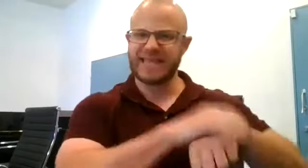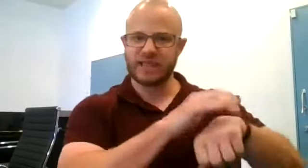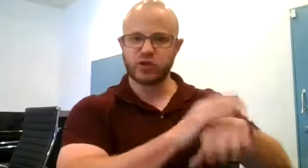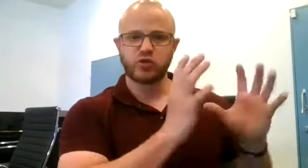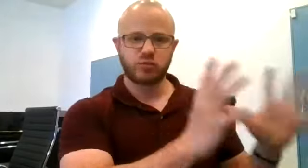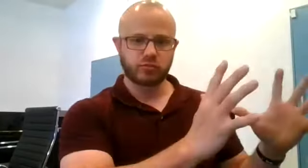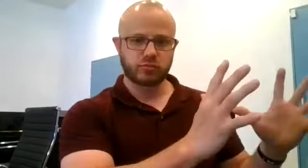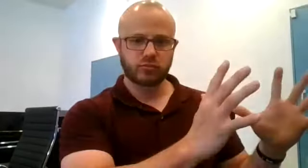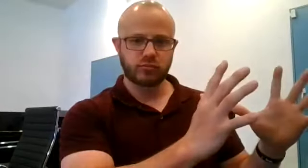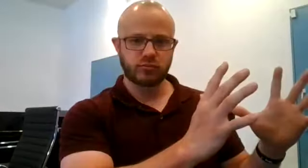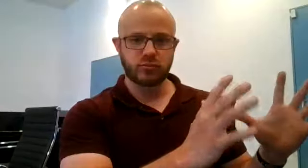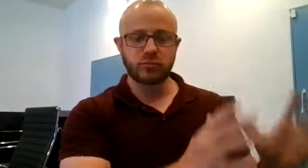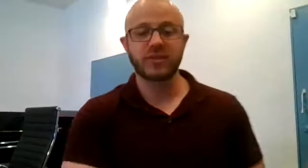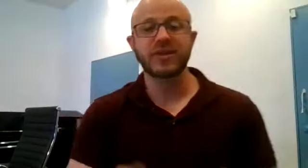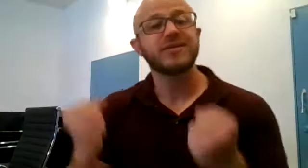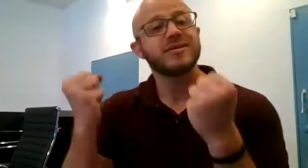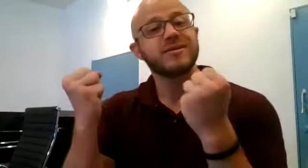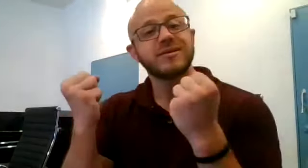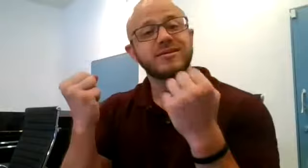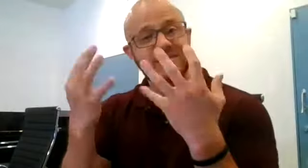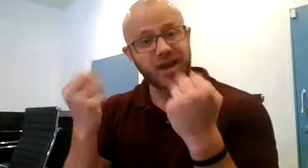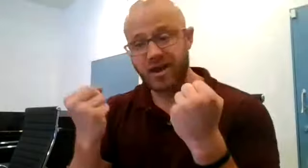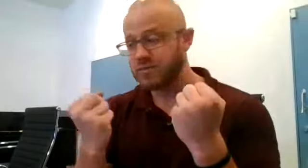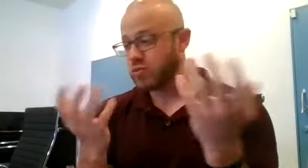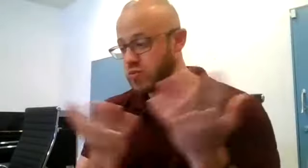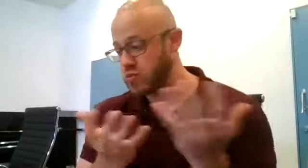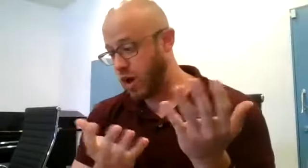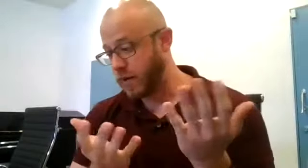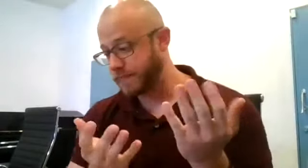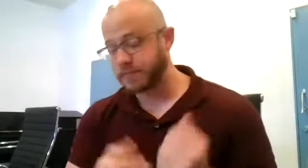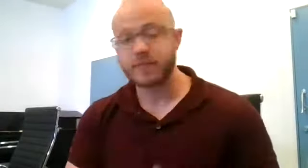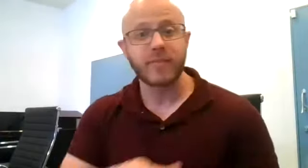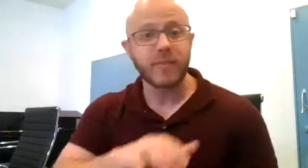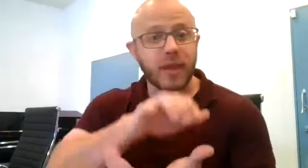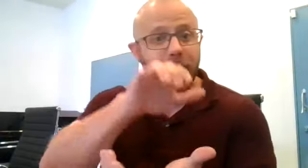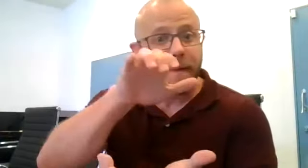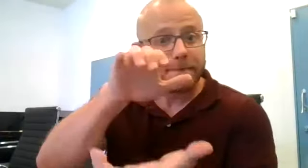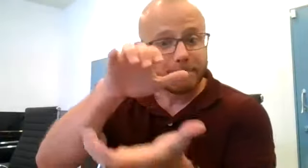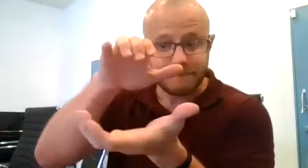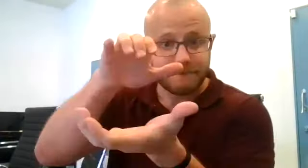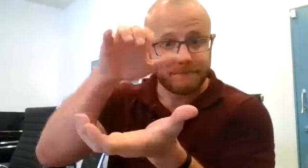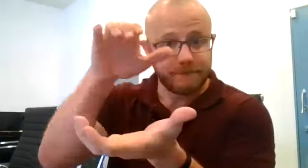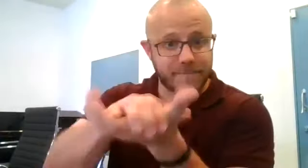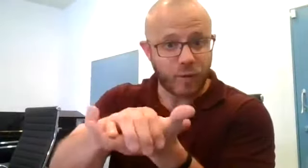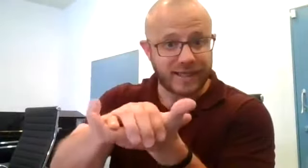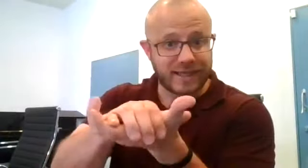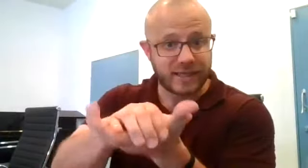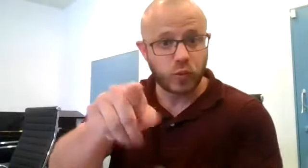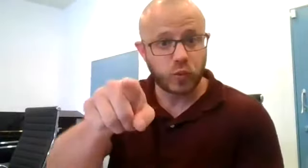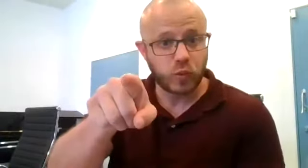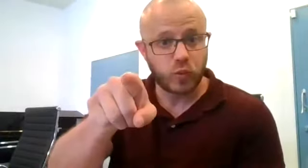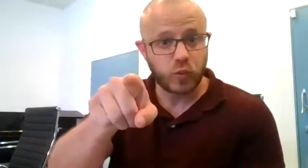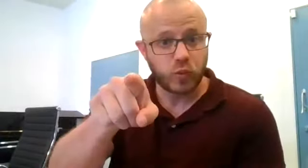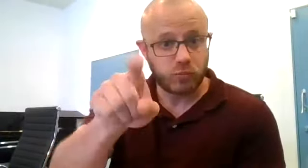So in English, we would say, are you married? But in sign language, this is how we sign it. Married you?